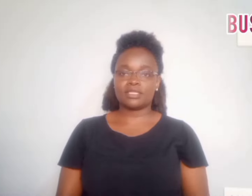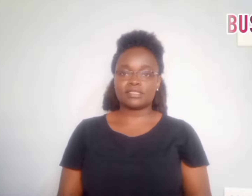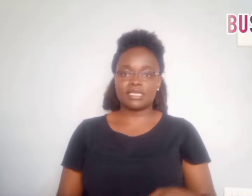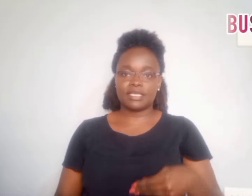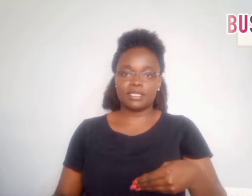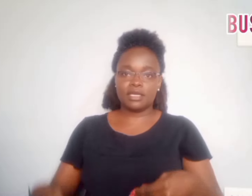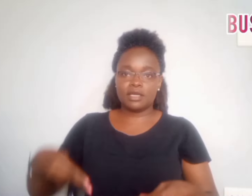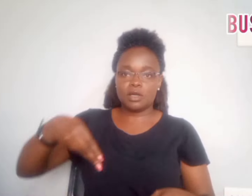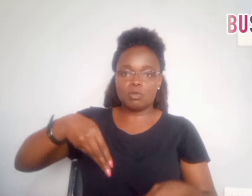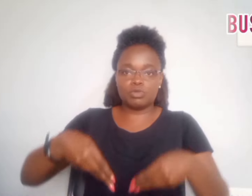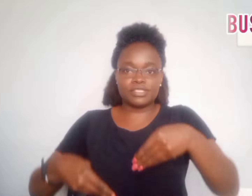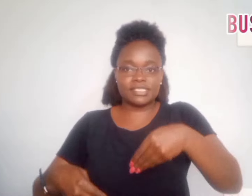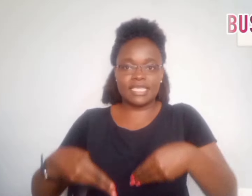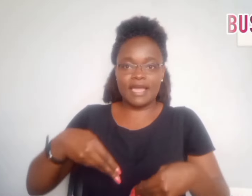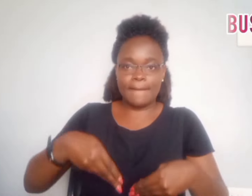Another sign. Busia.